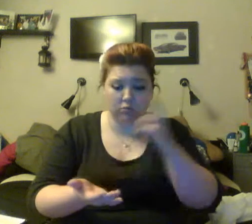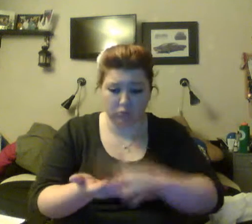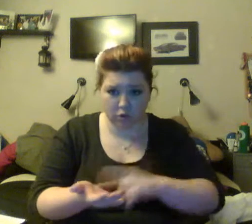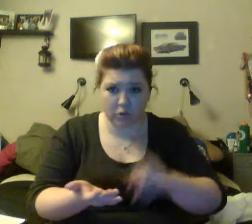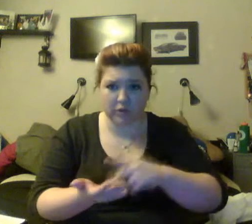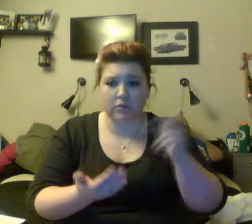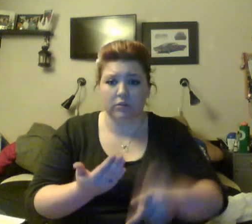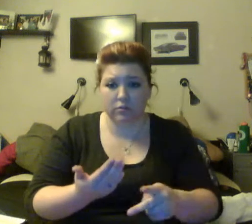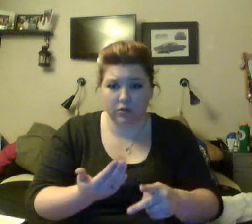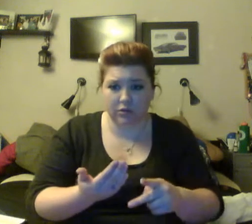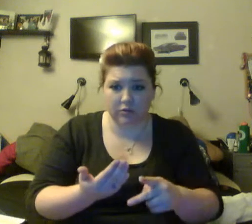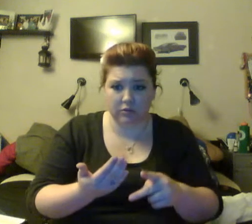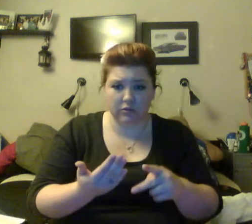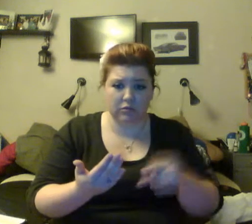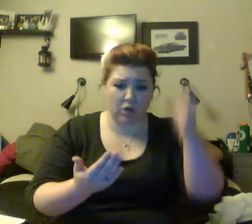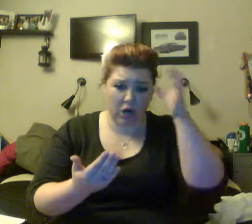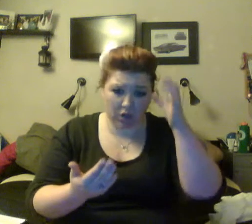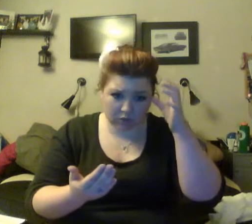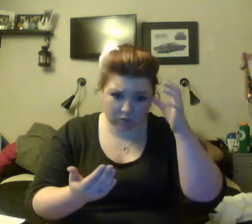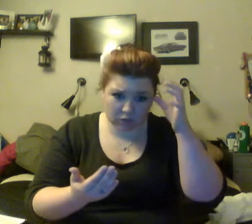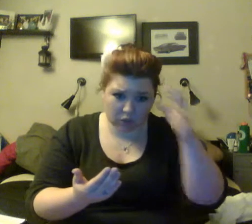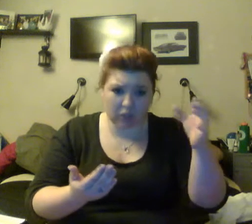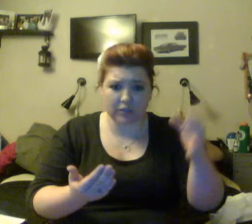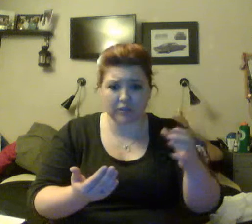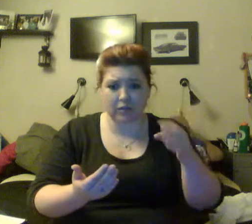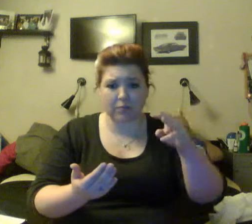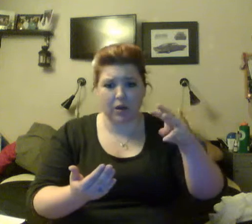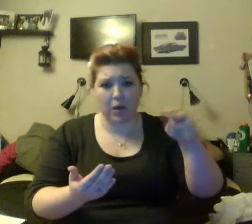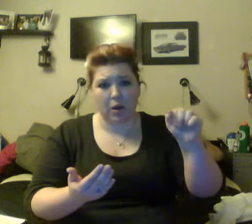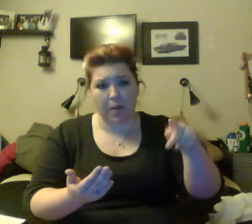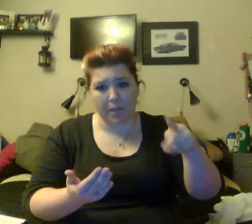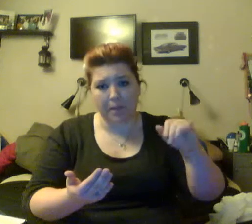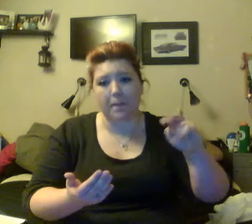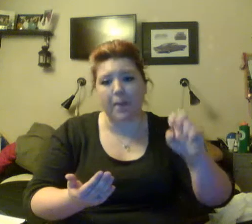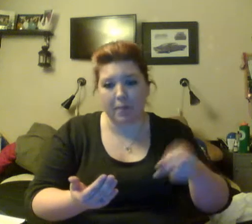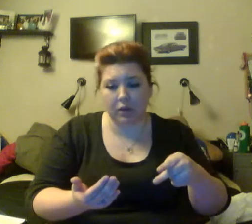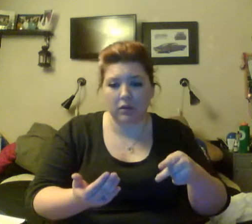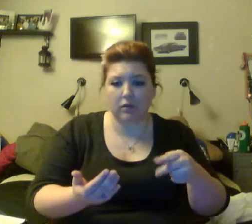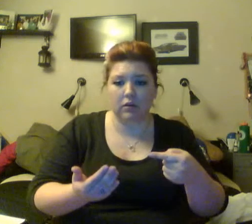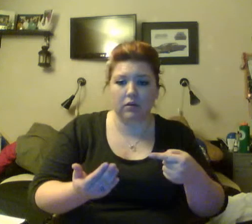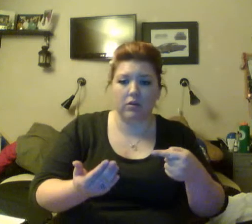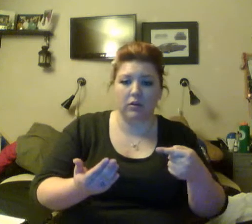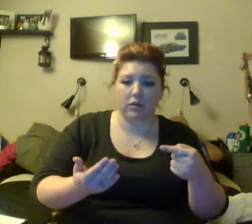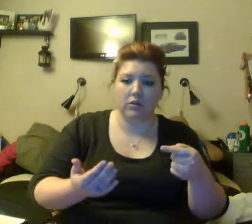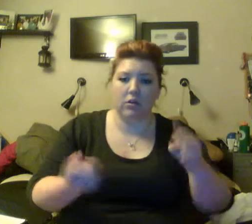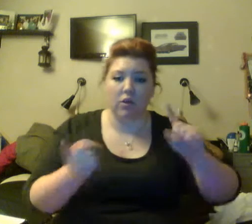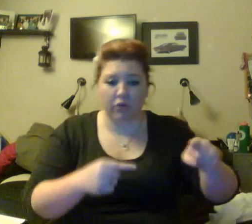on in class, like concept mapping. Maybe they'll go find the article, draw a concept map of that article, which means